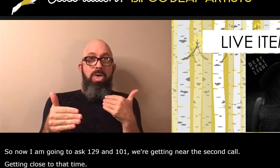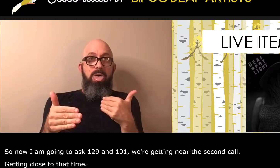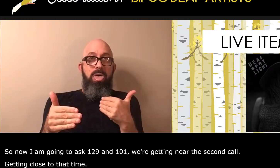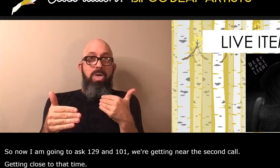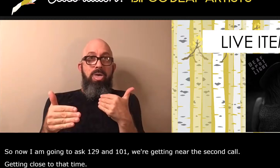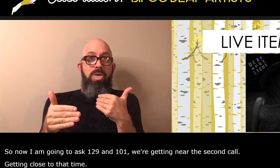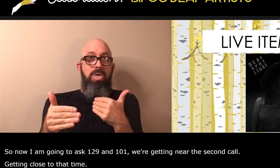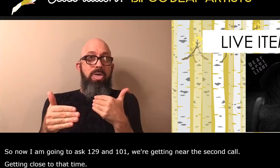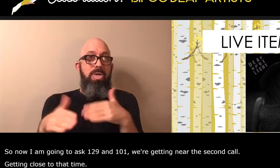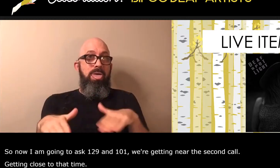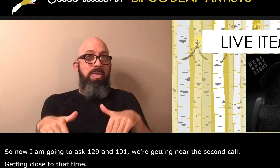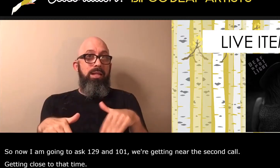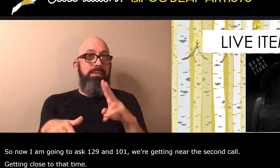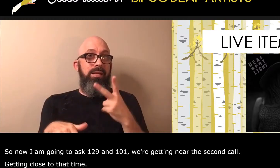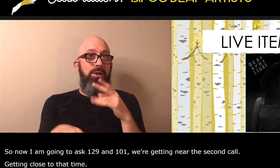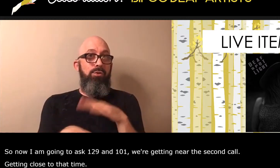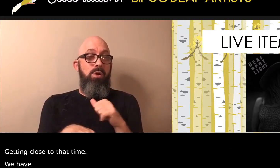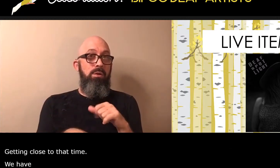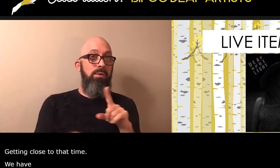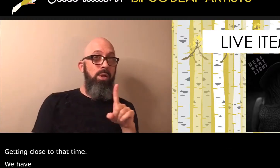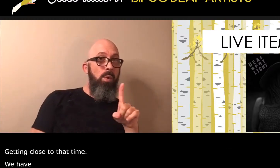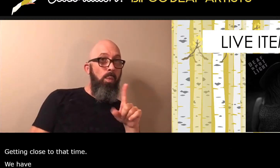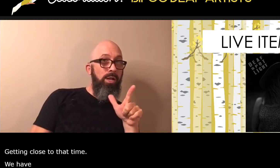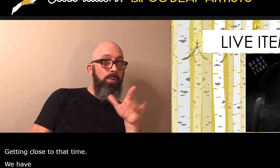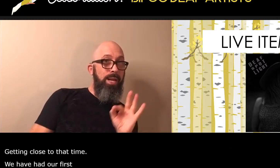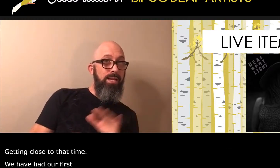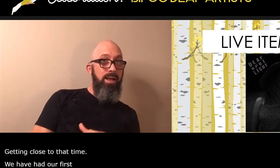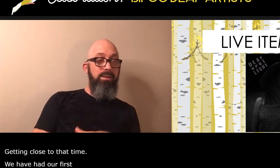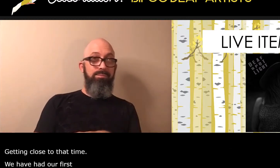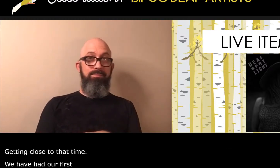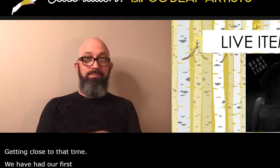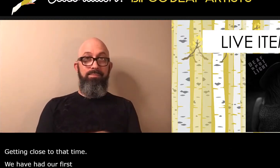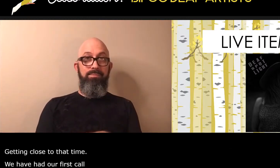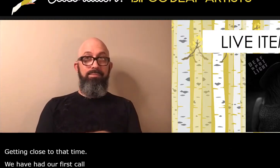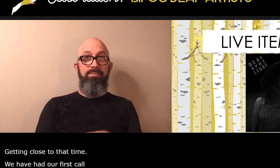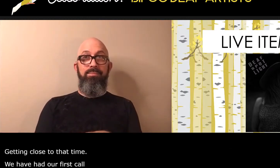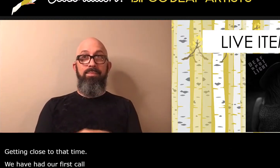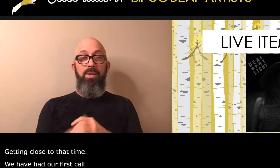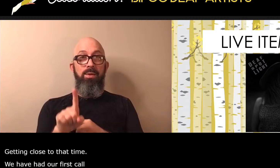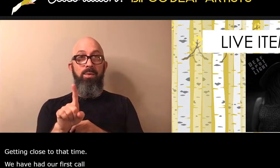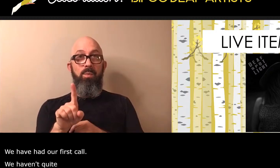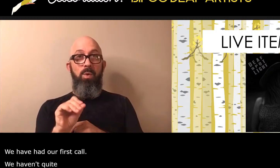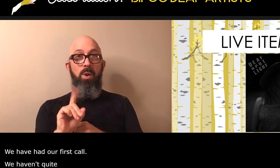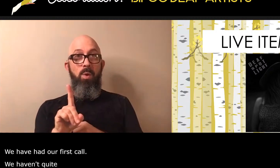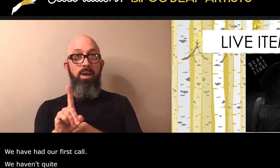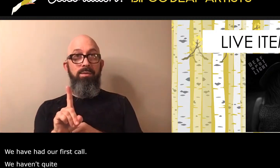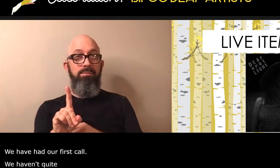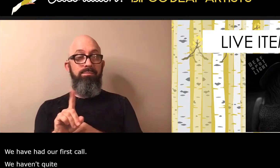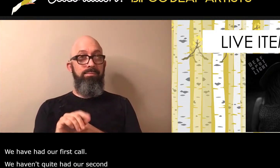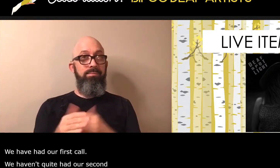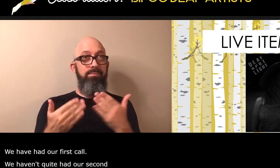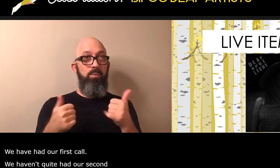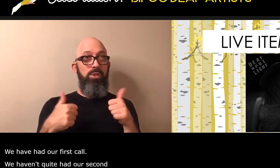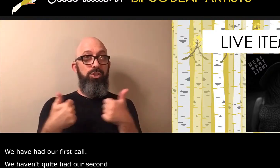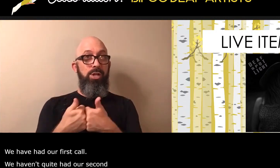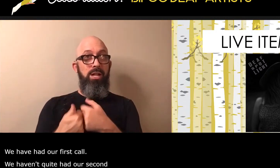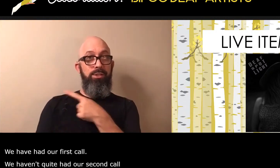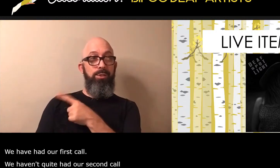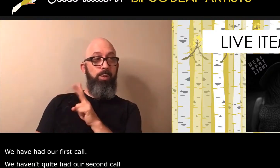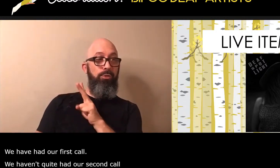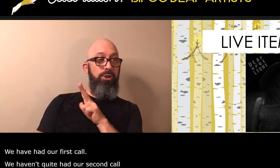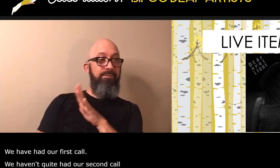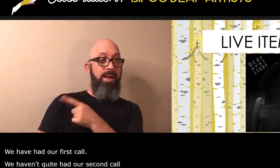We've had our first call. We haven't quite had our second call, so 129,